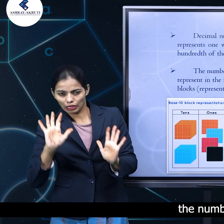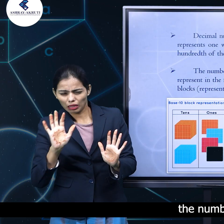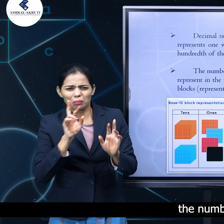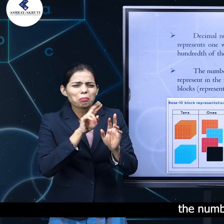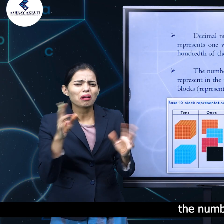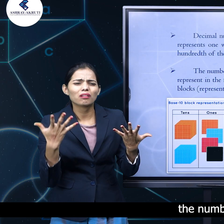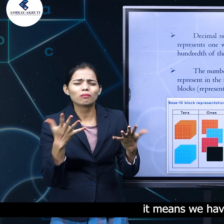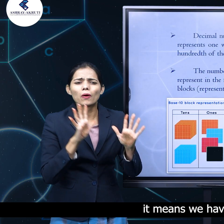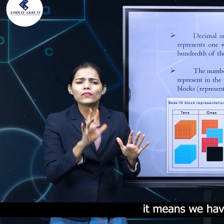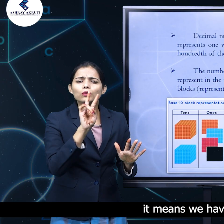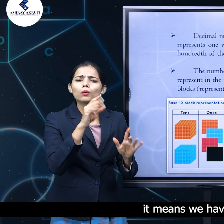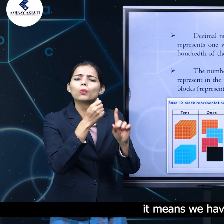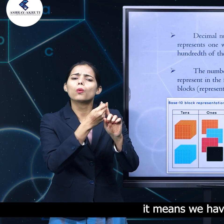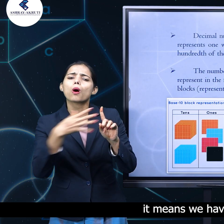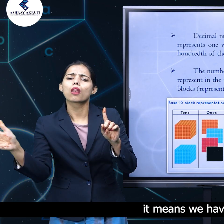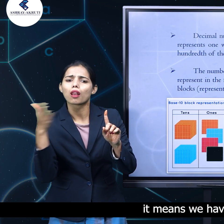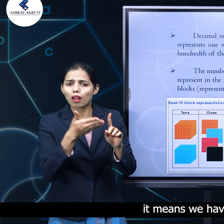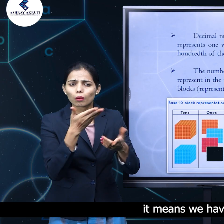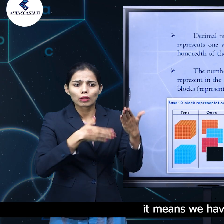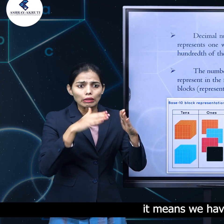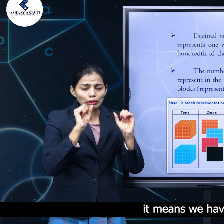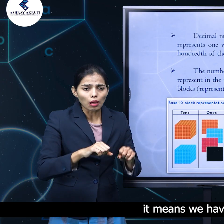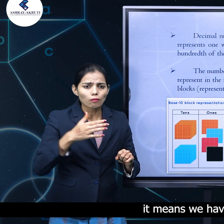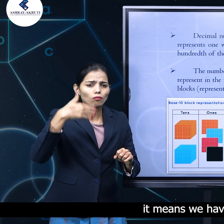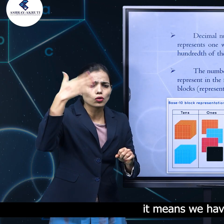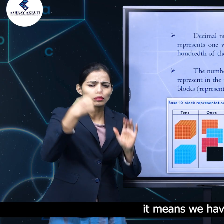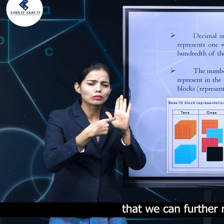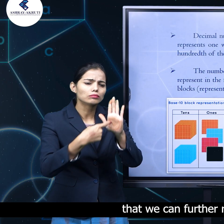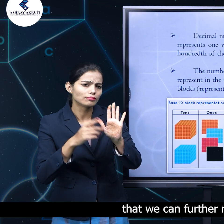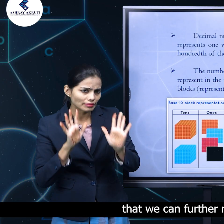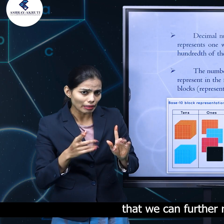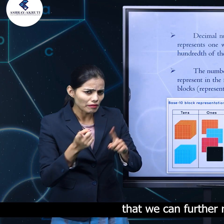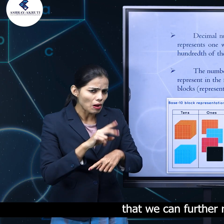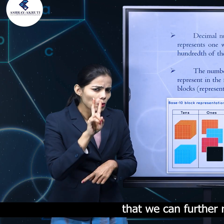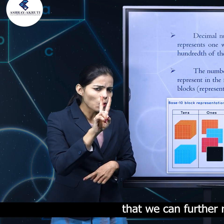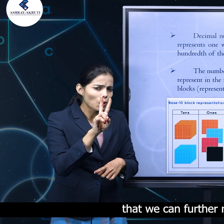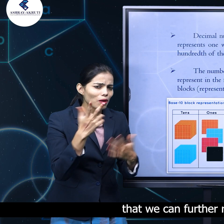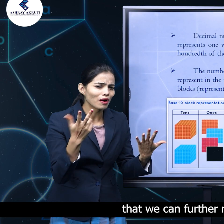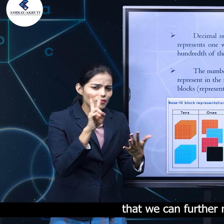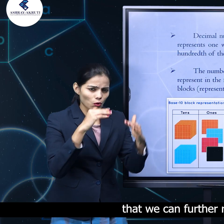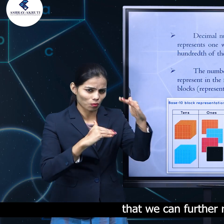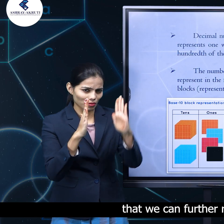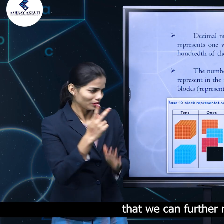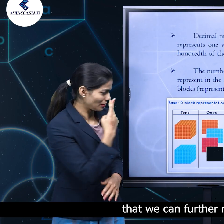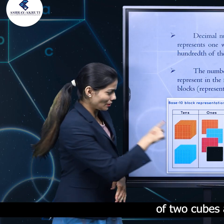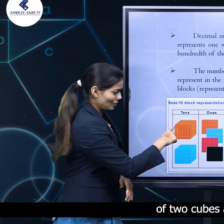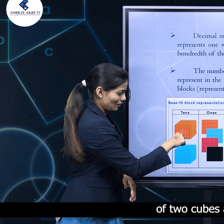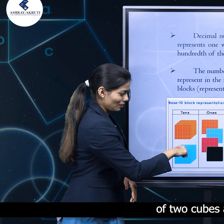24.69, it means we have 24 whole units that we can further represent in the form of 2